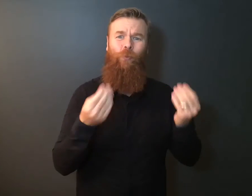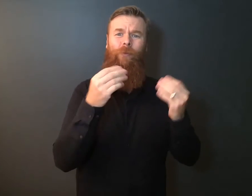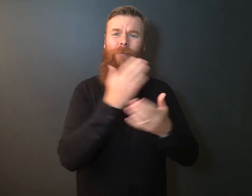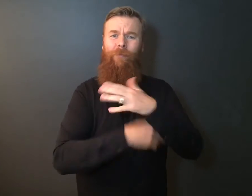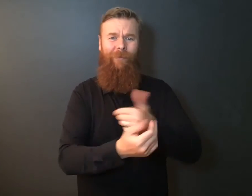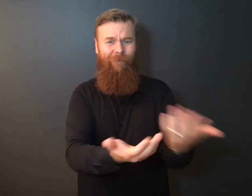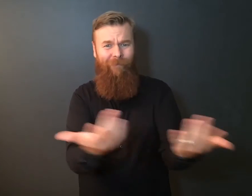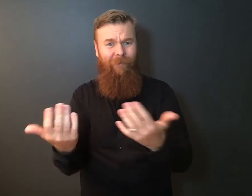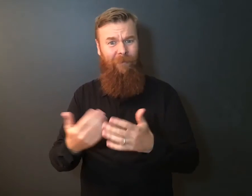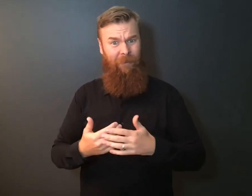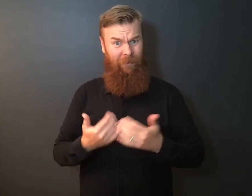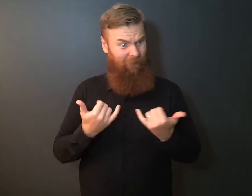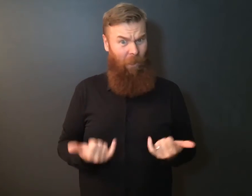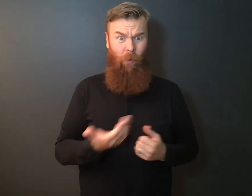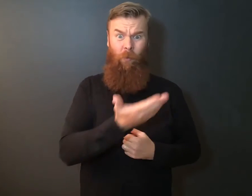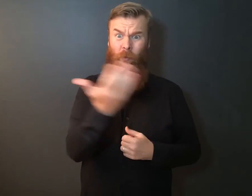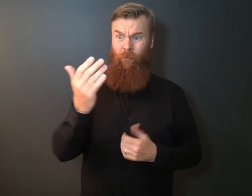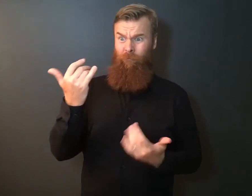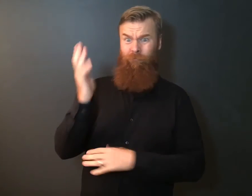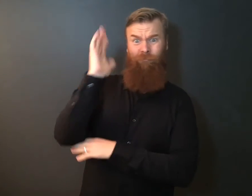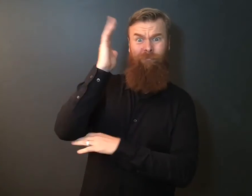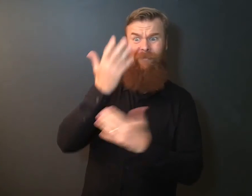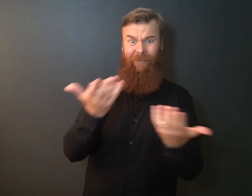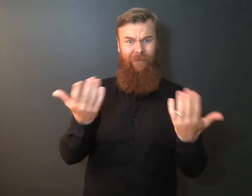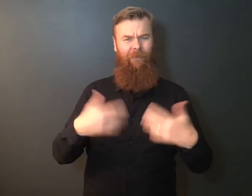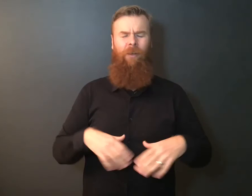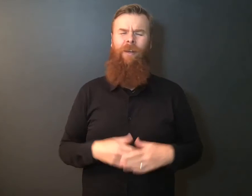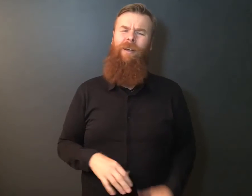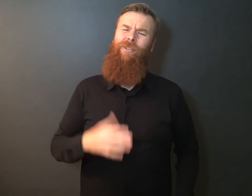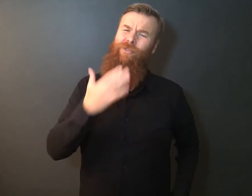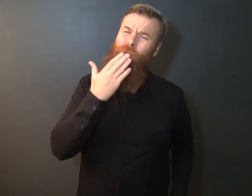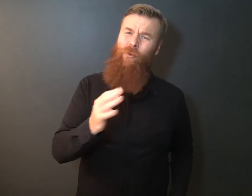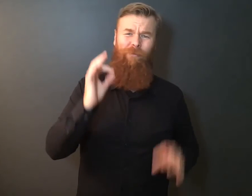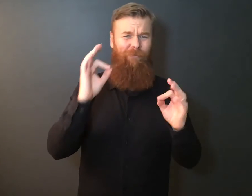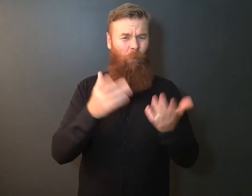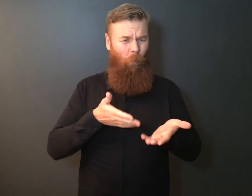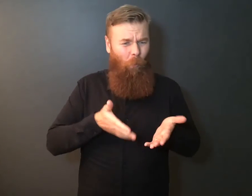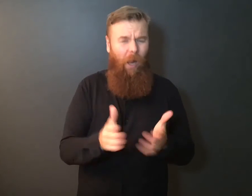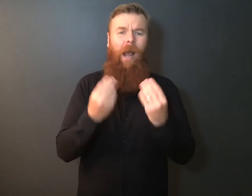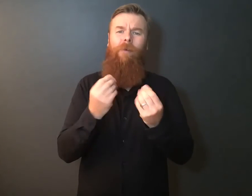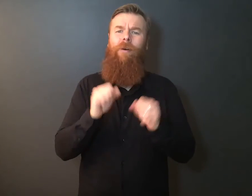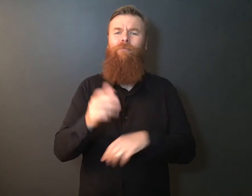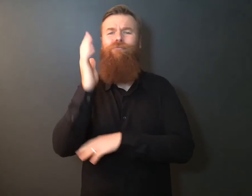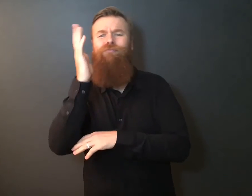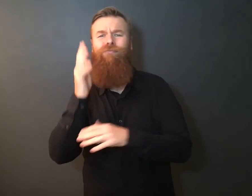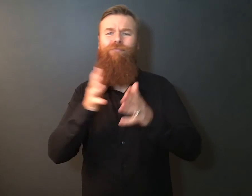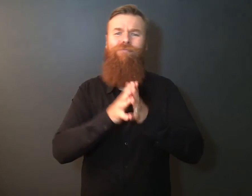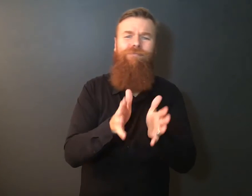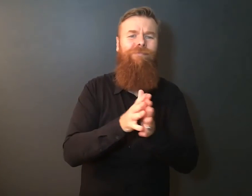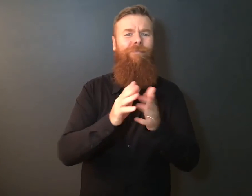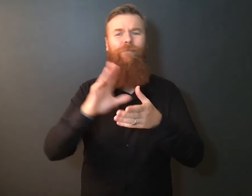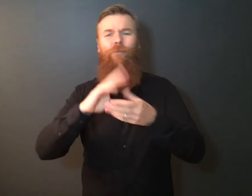actually a very good platform for us youth with disabilities to exchange, but also to be heard